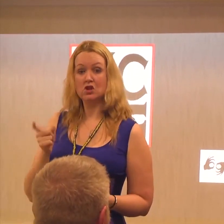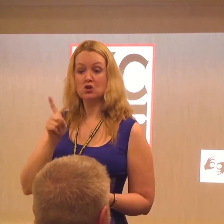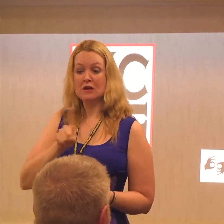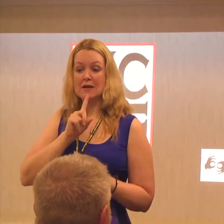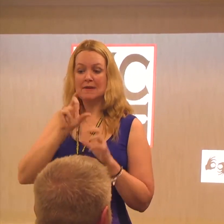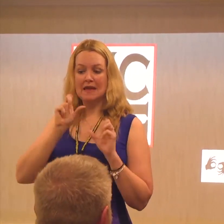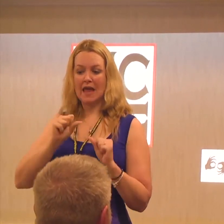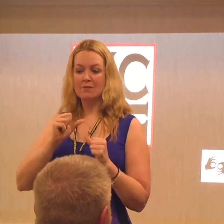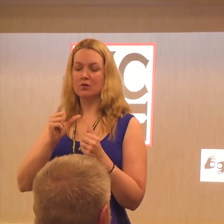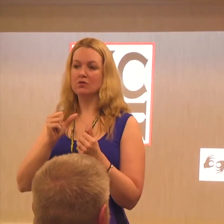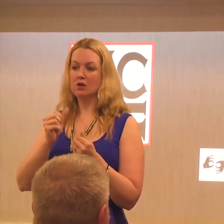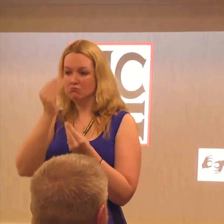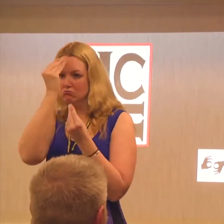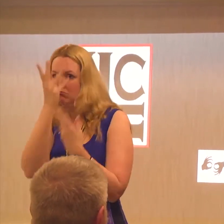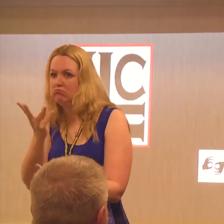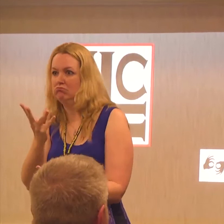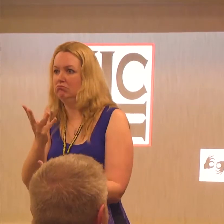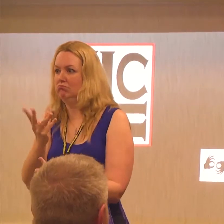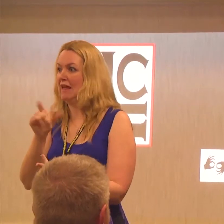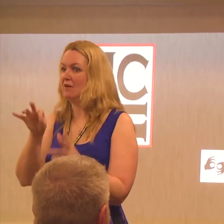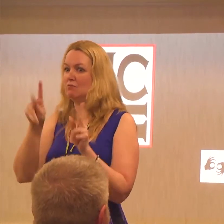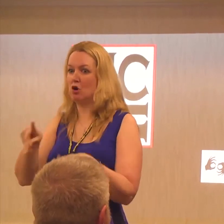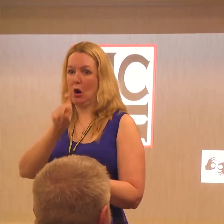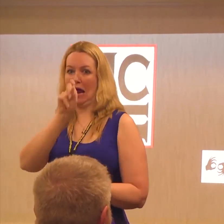able to share with somebody when they ask.